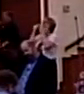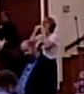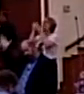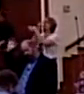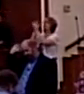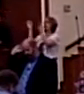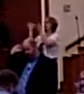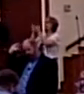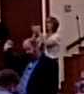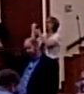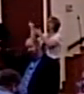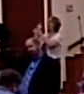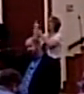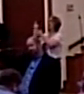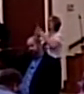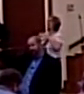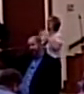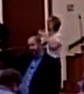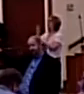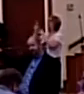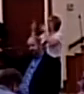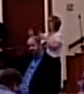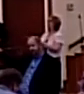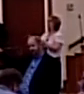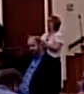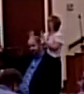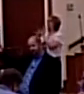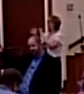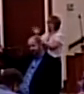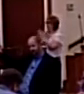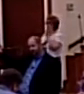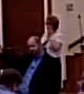freedom that can only come through the person of Jesus Christ.